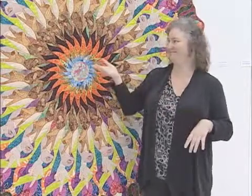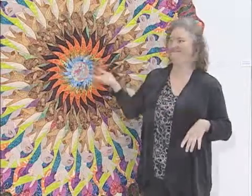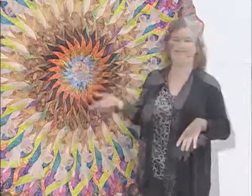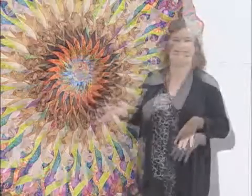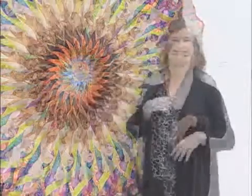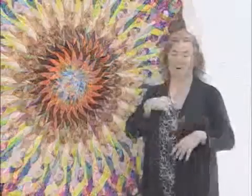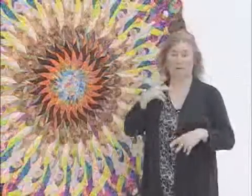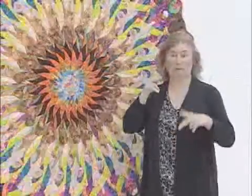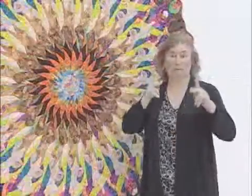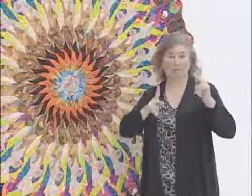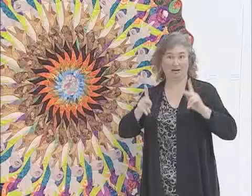available to everybody.